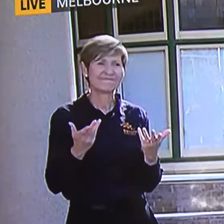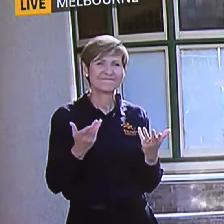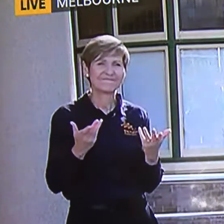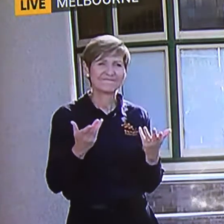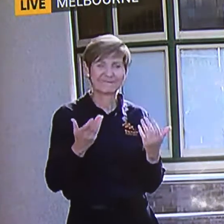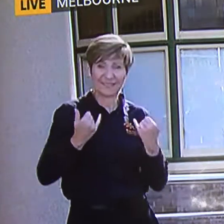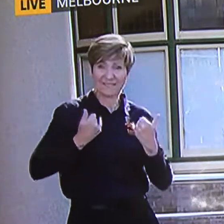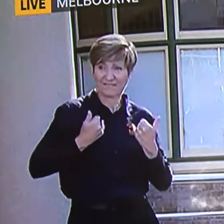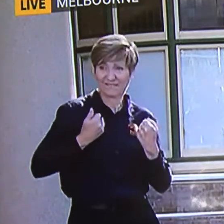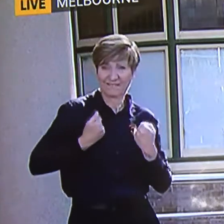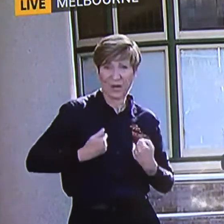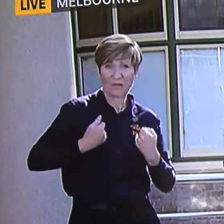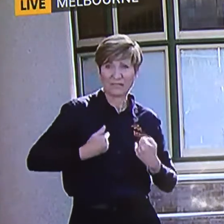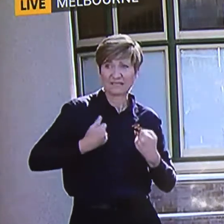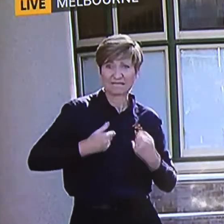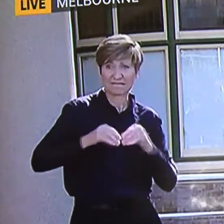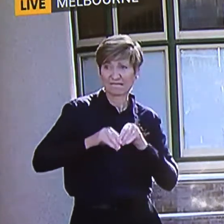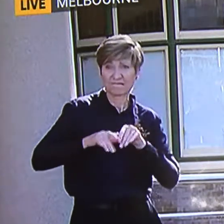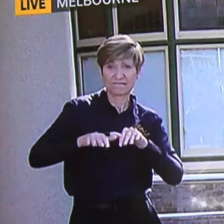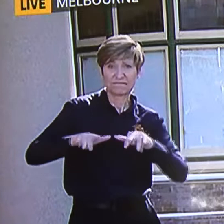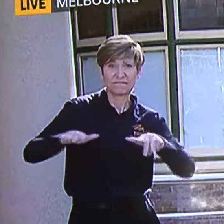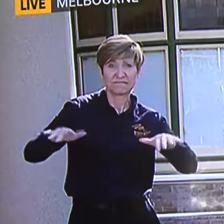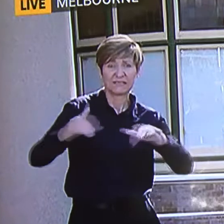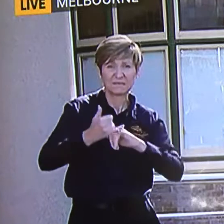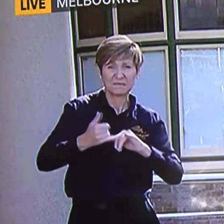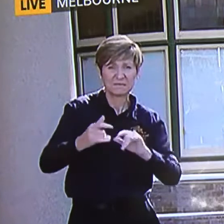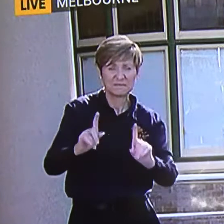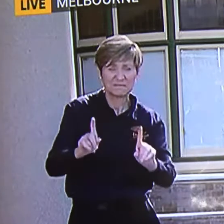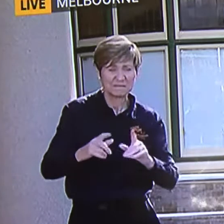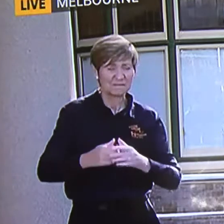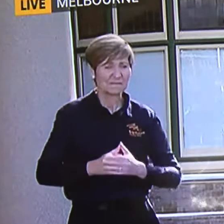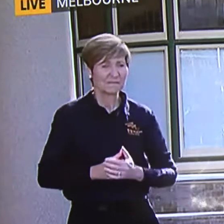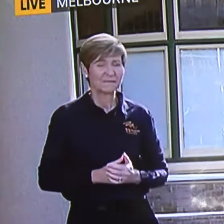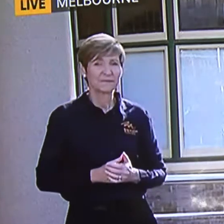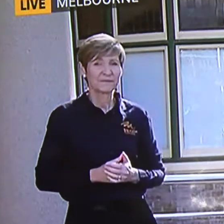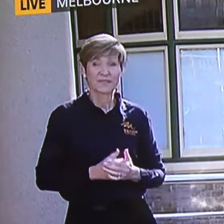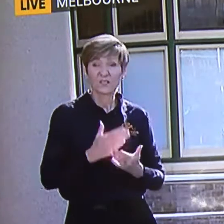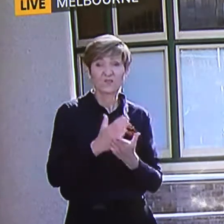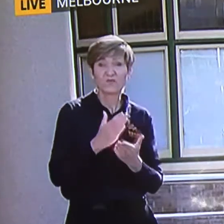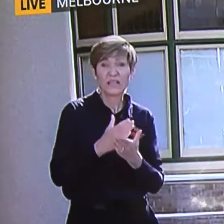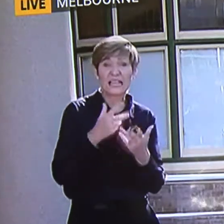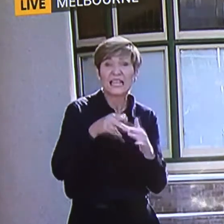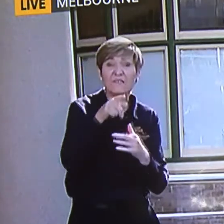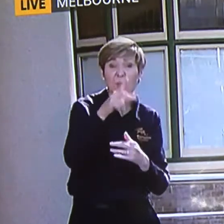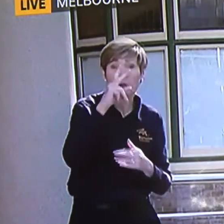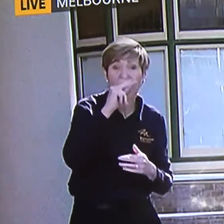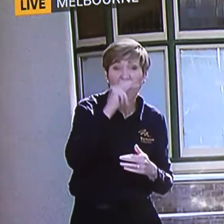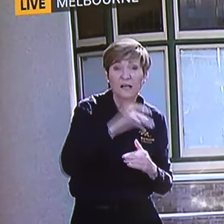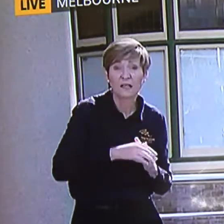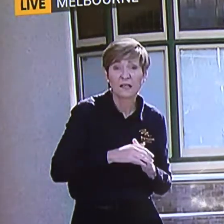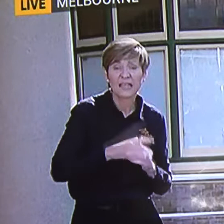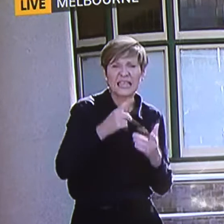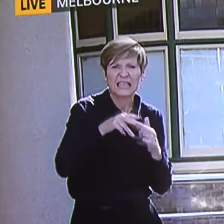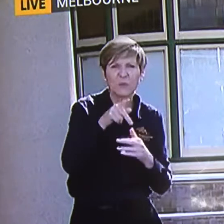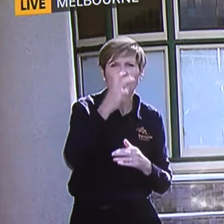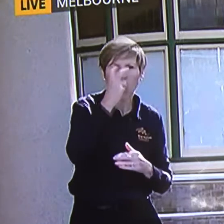isn't related to them and it's an old people's issue. Sure. This virus doesn't discriminate. It can strike young people